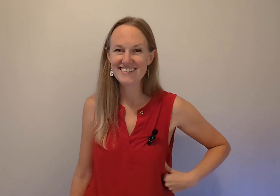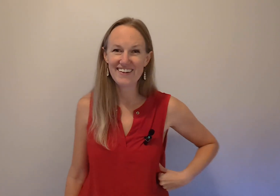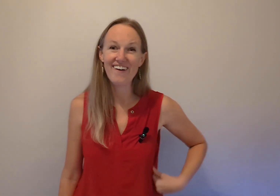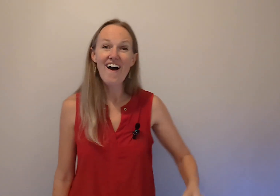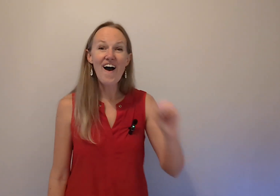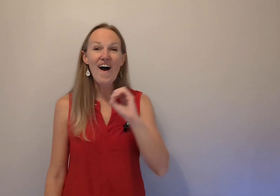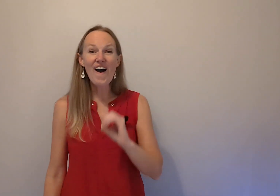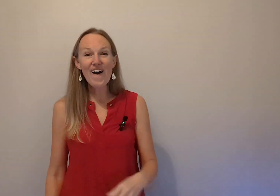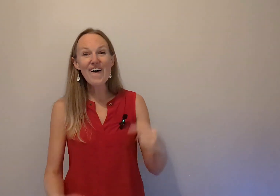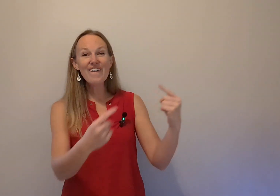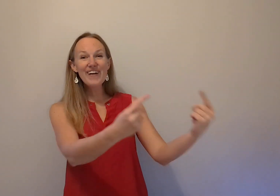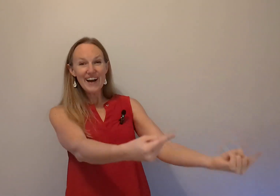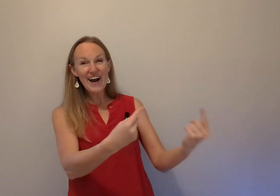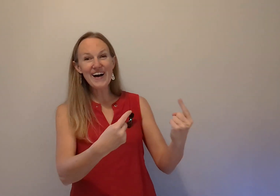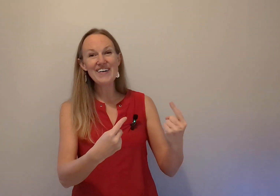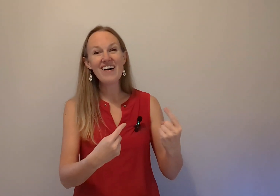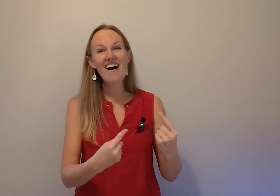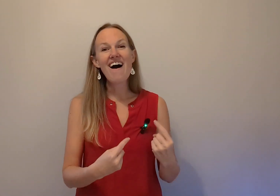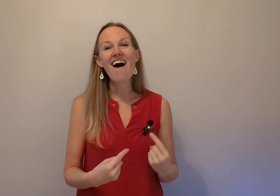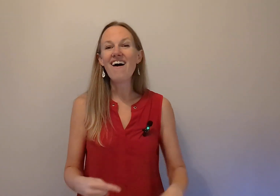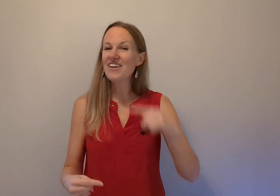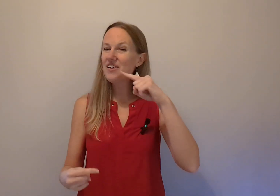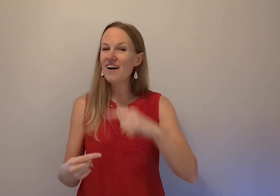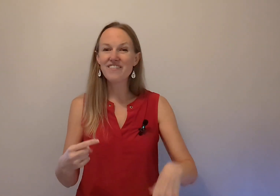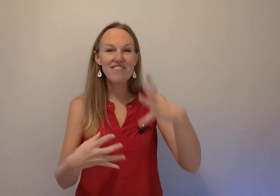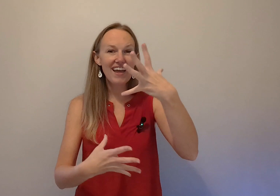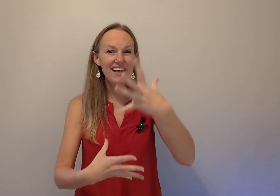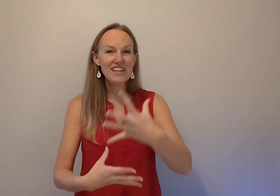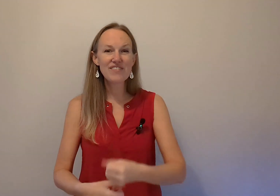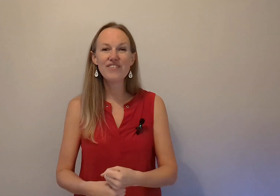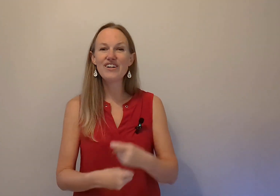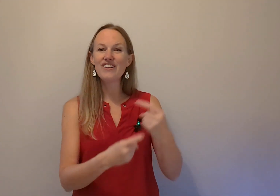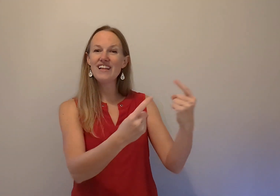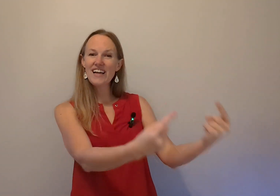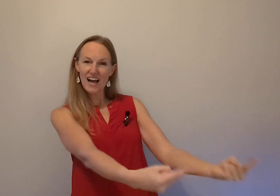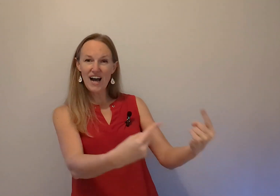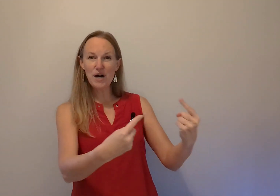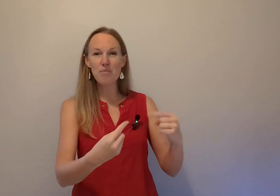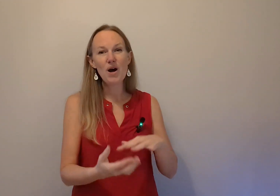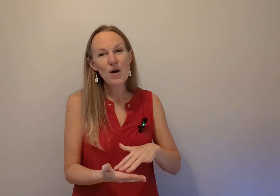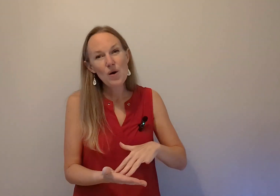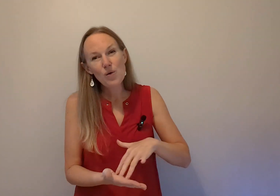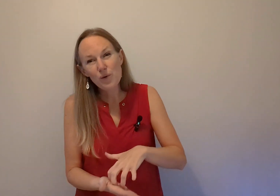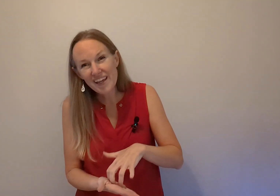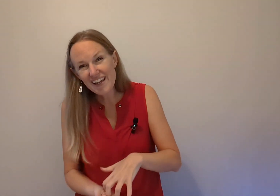so, oh, come, all you unfaithful, come, weak